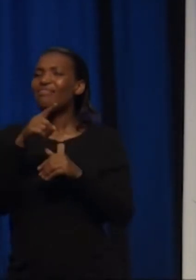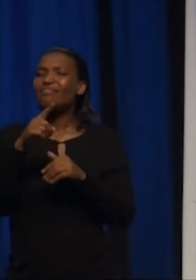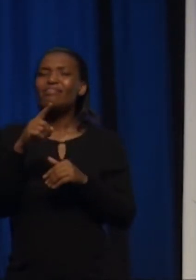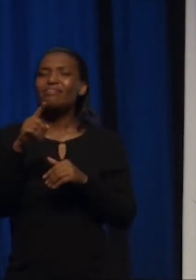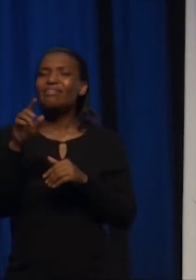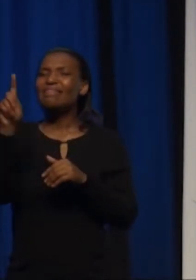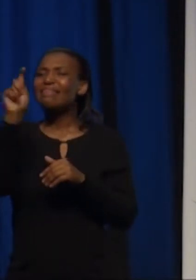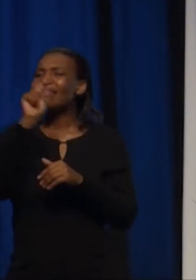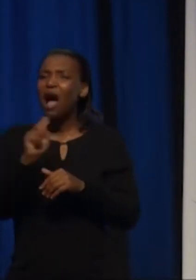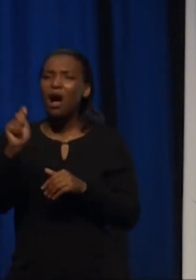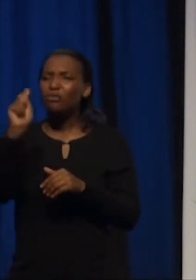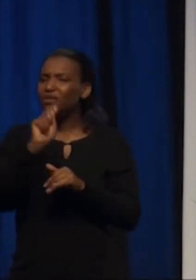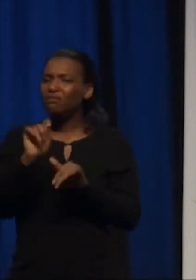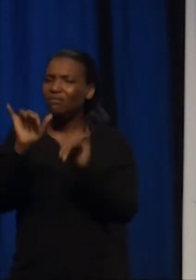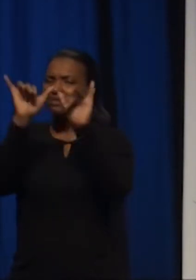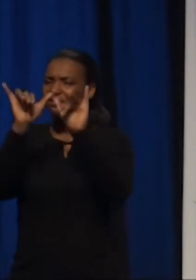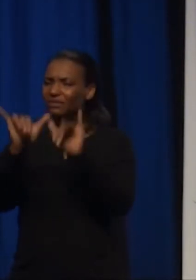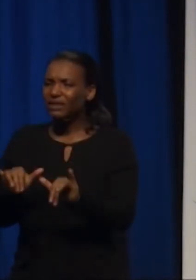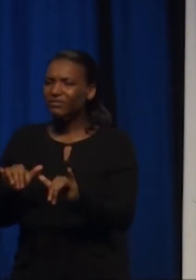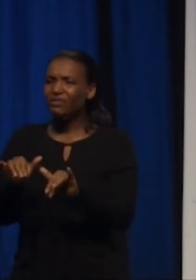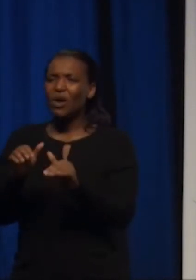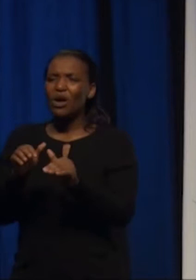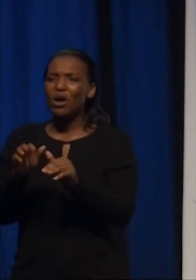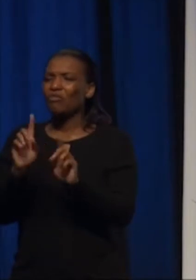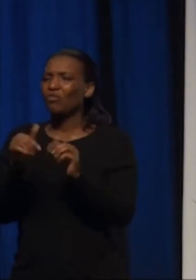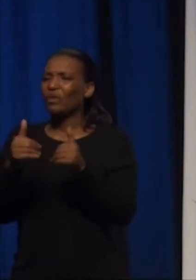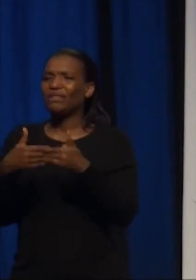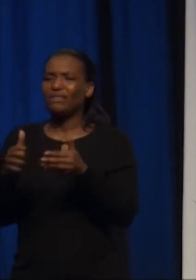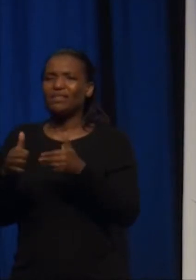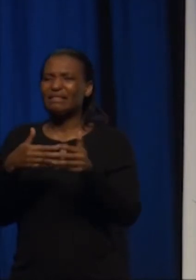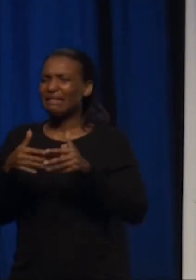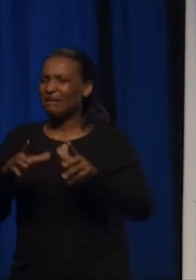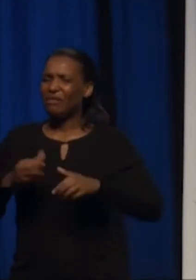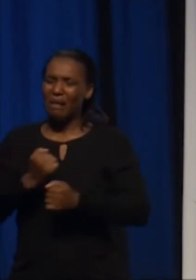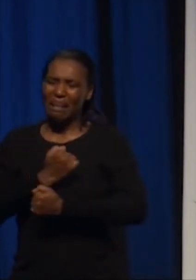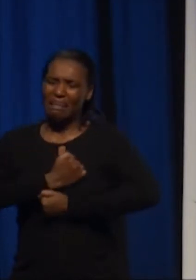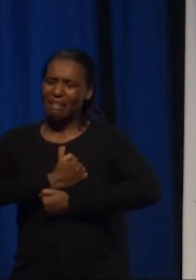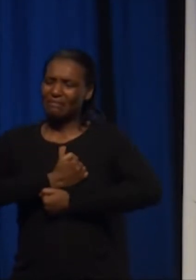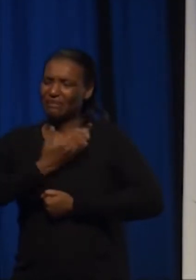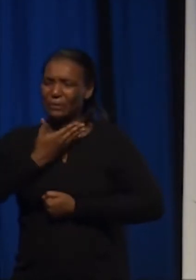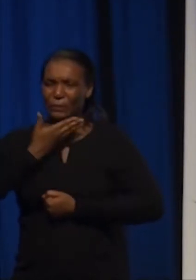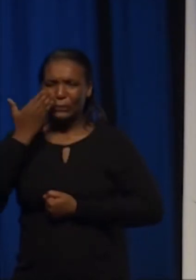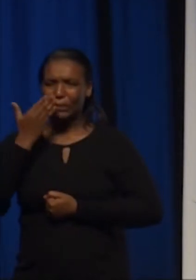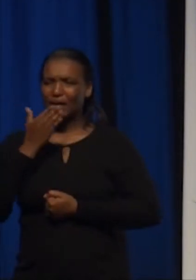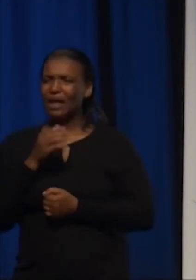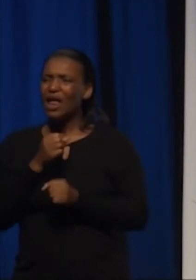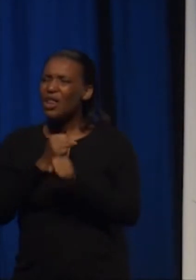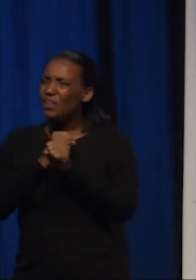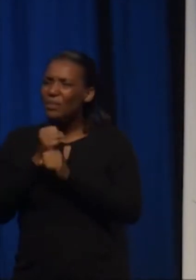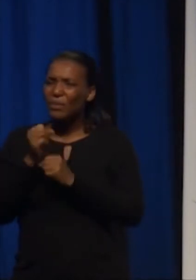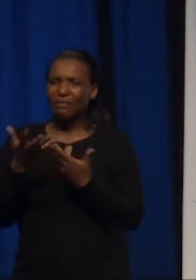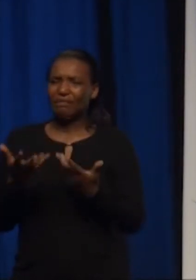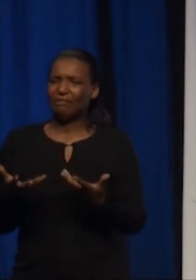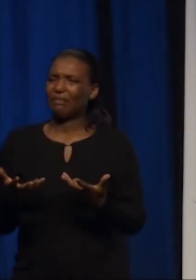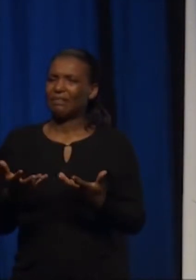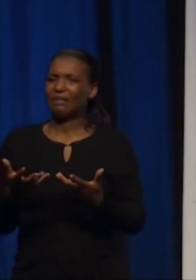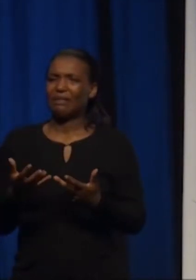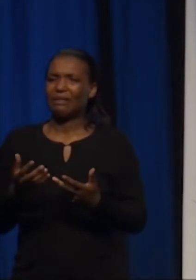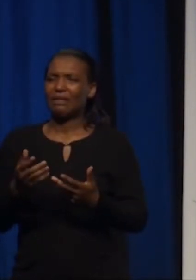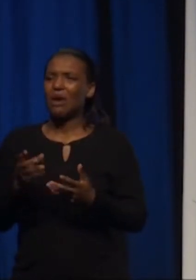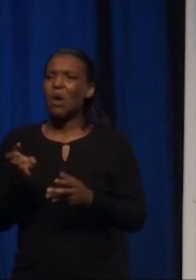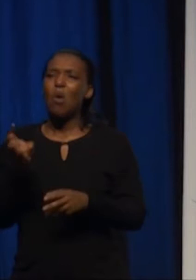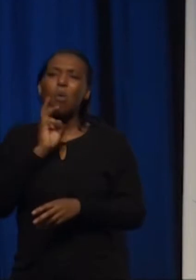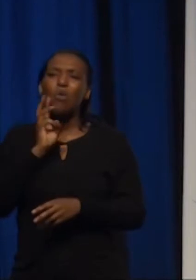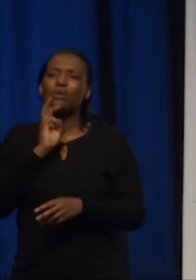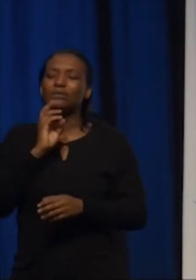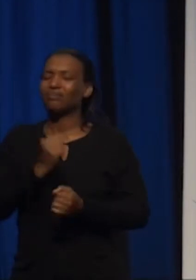"Thousands have lived without love, no one without